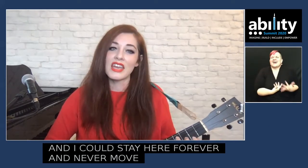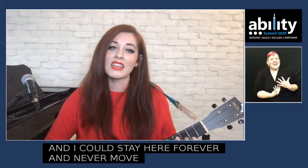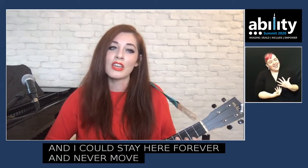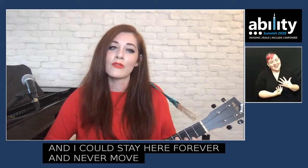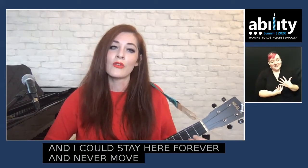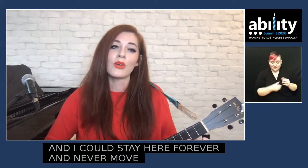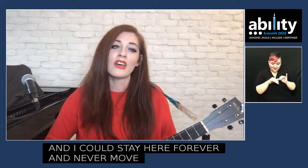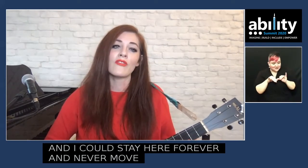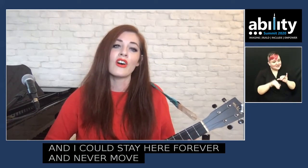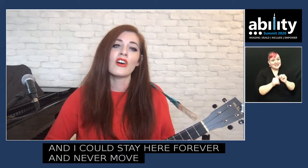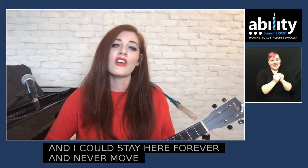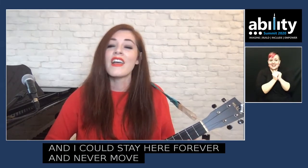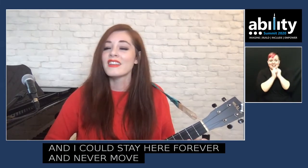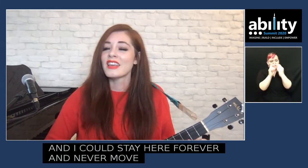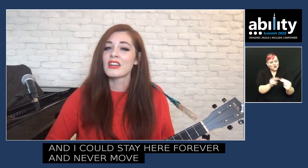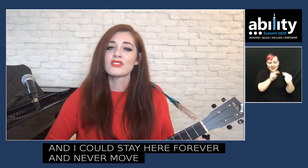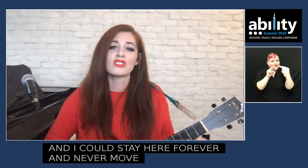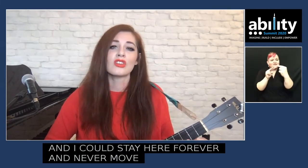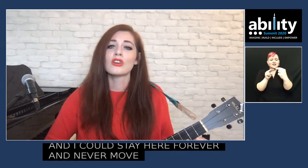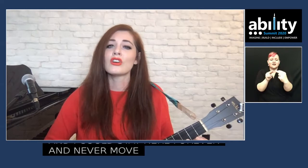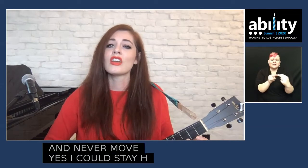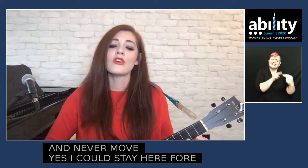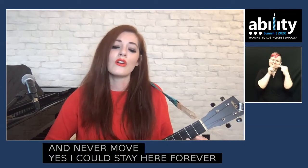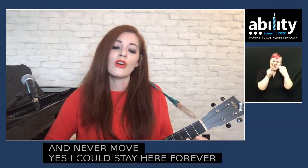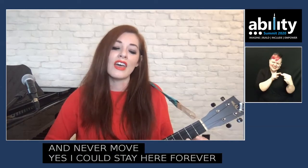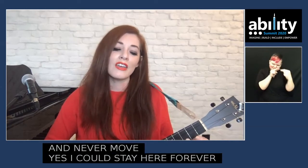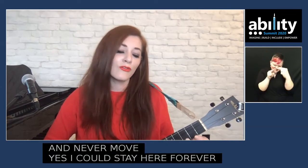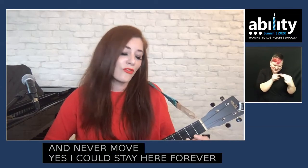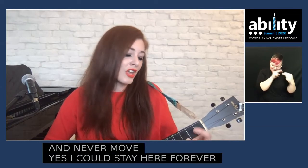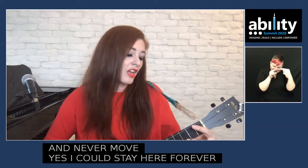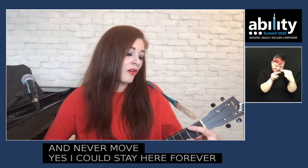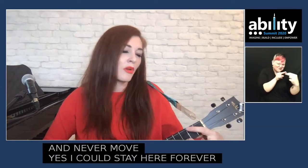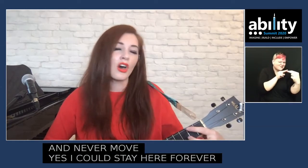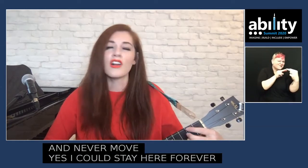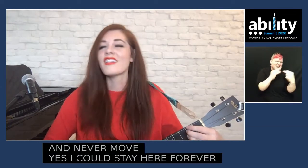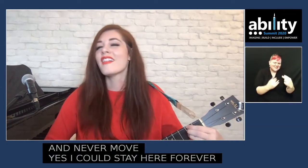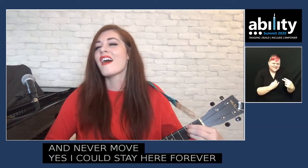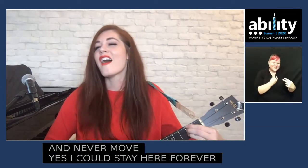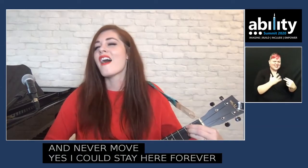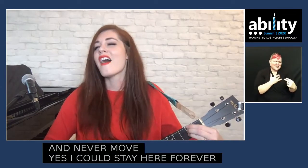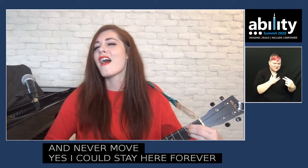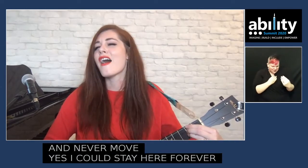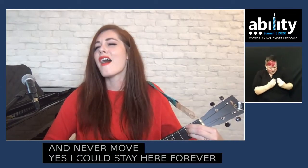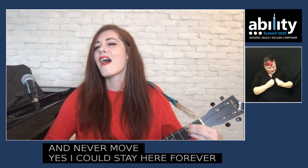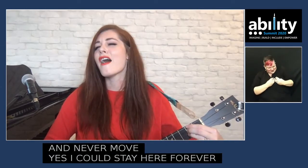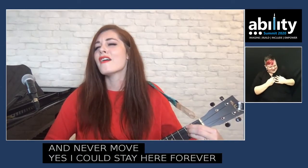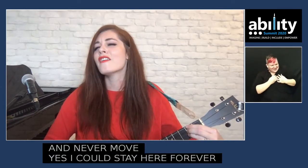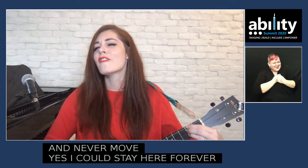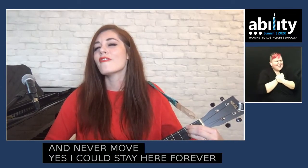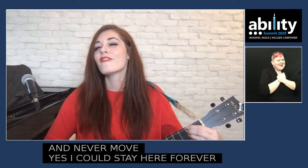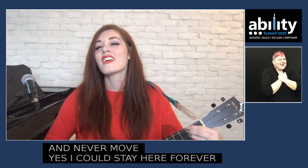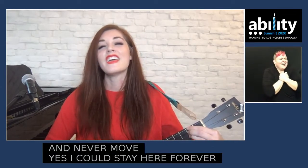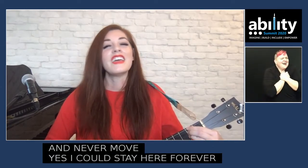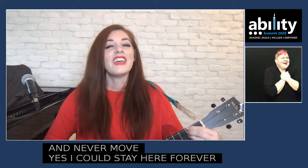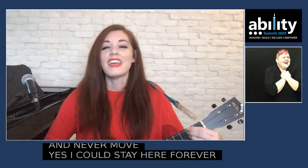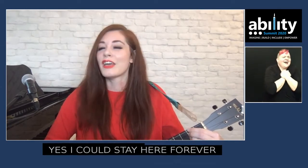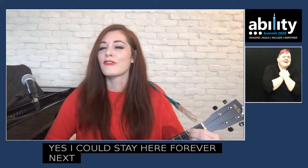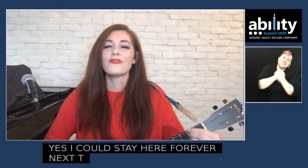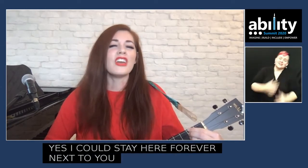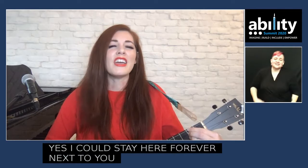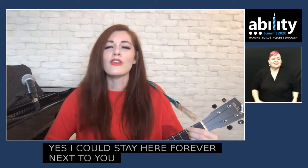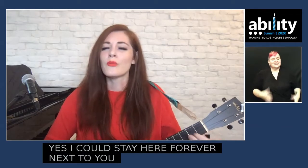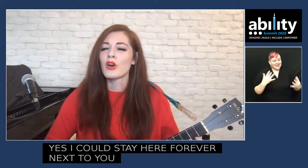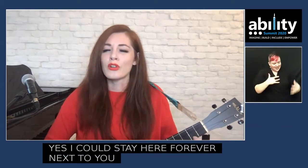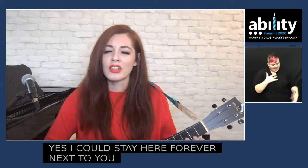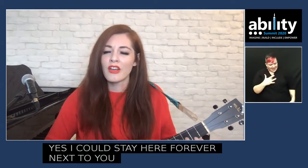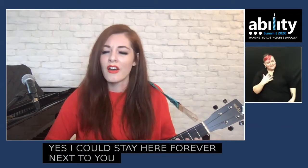could stay here forever next to you and feel more love,